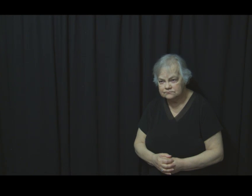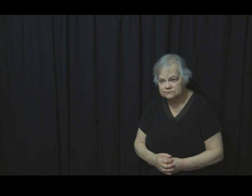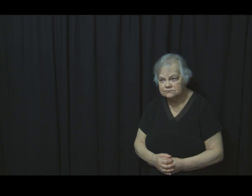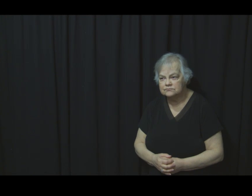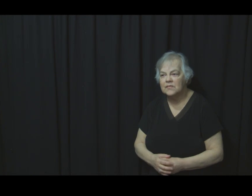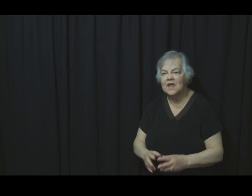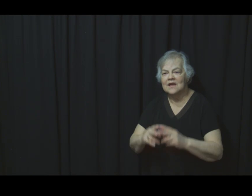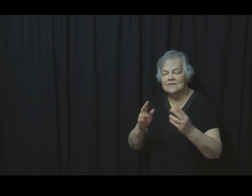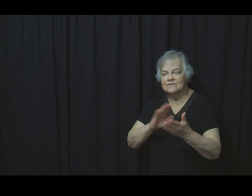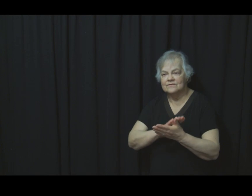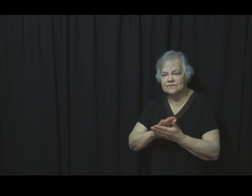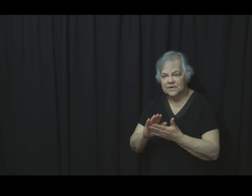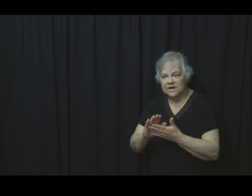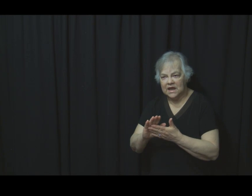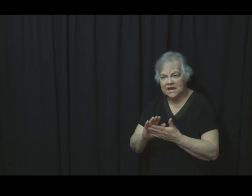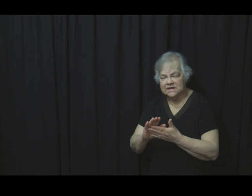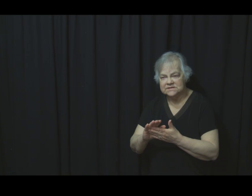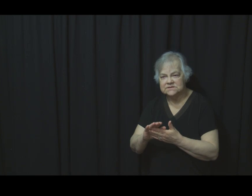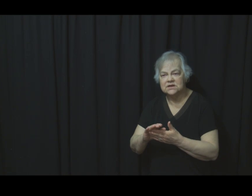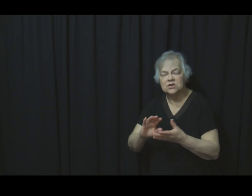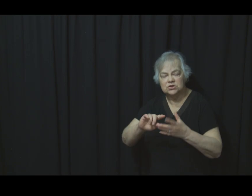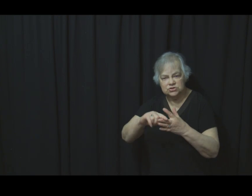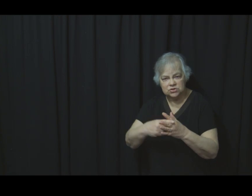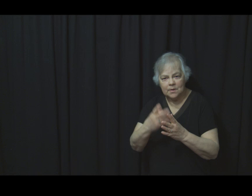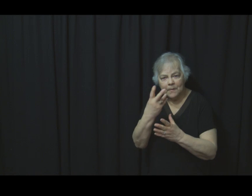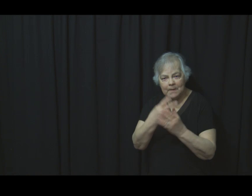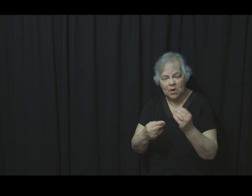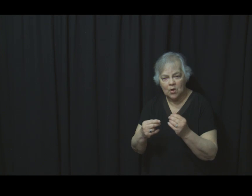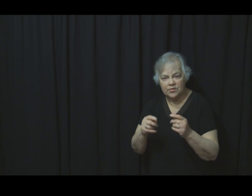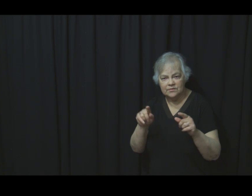Very nice start by both of our debaters here. And now each one